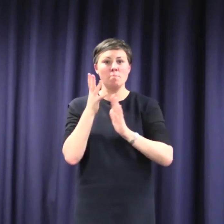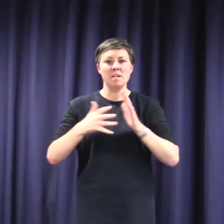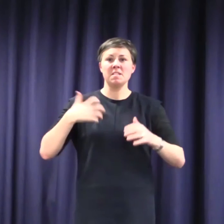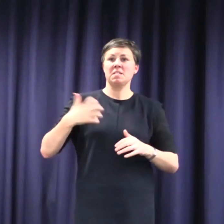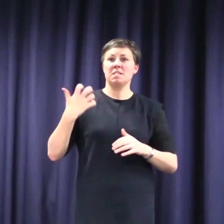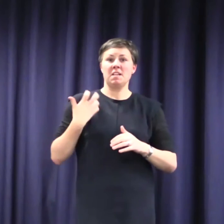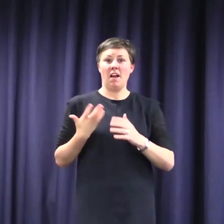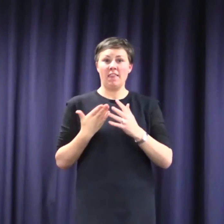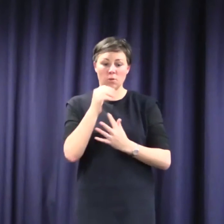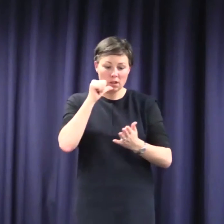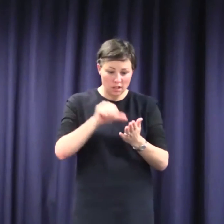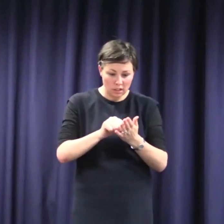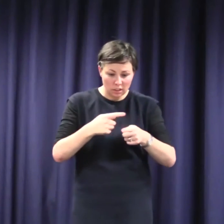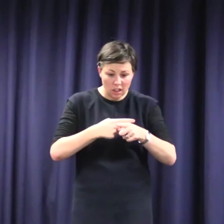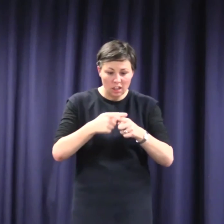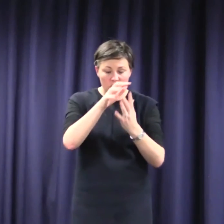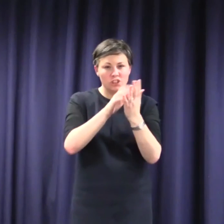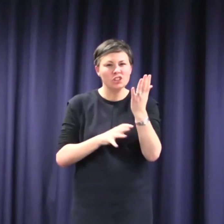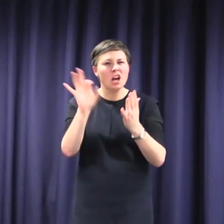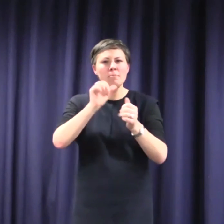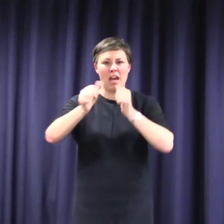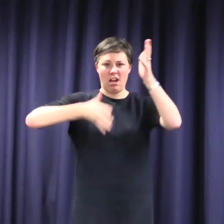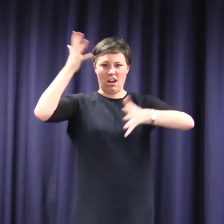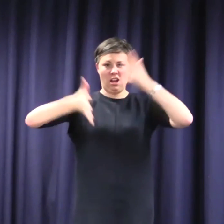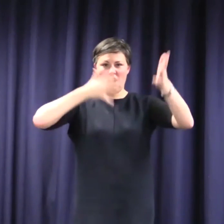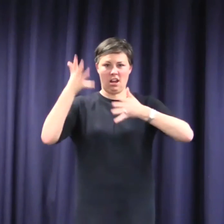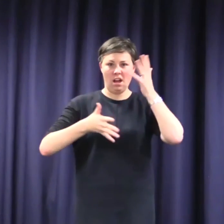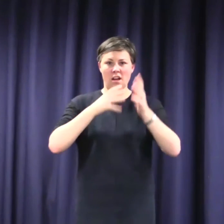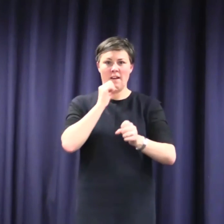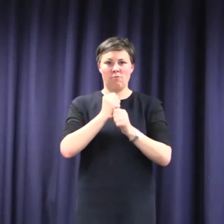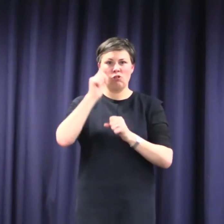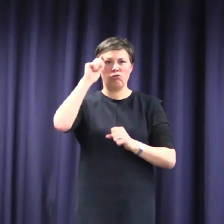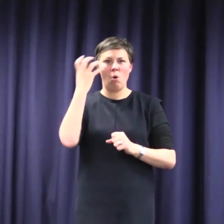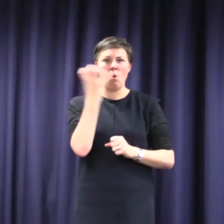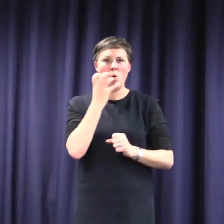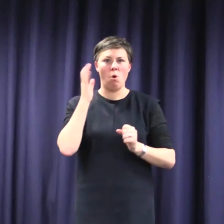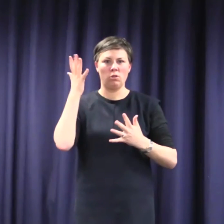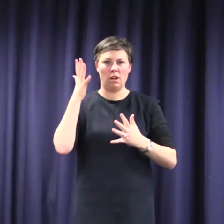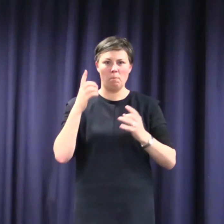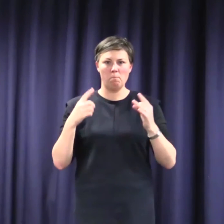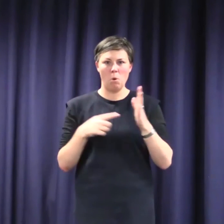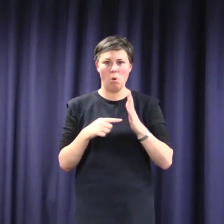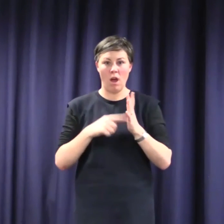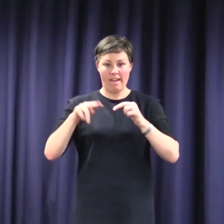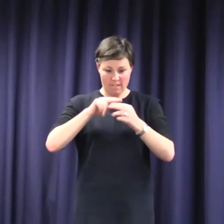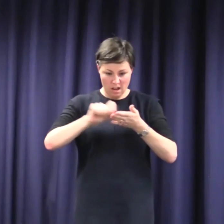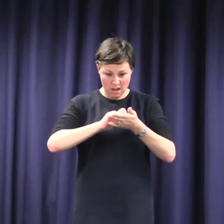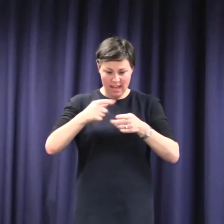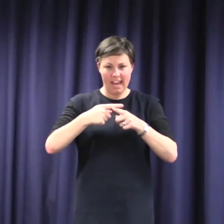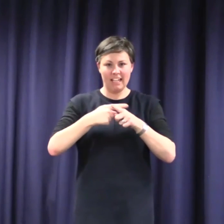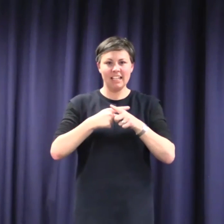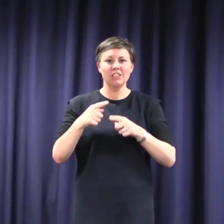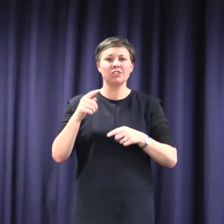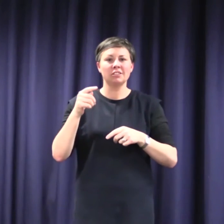important. Not in English. It makes it look like deaf people can write in English. Let the MPs